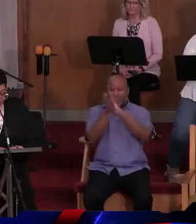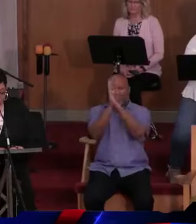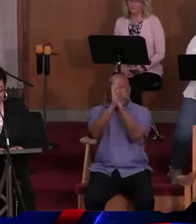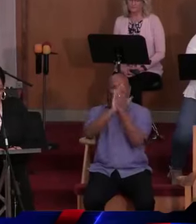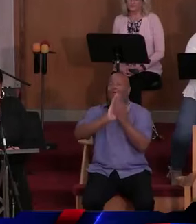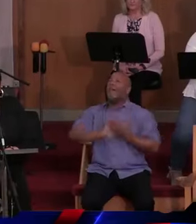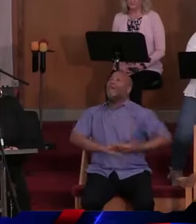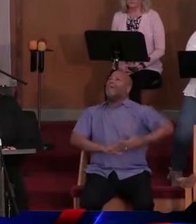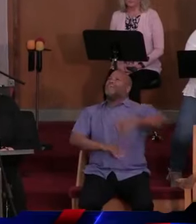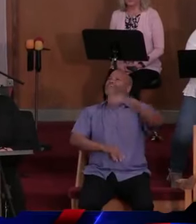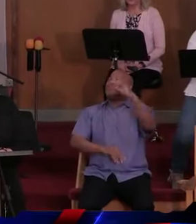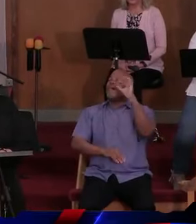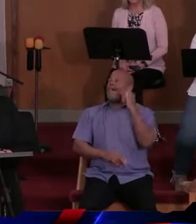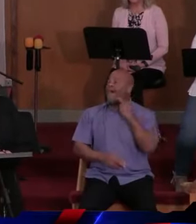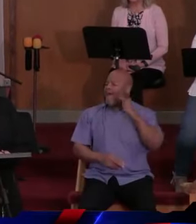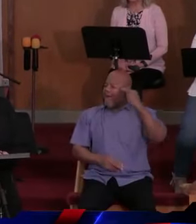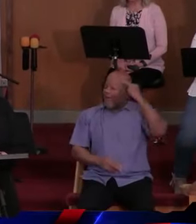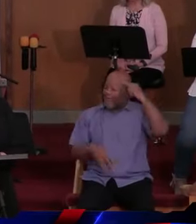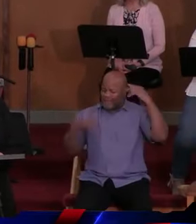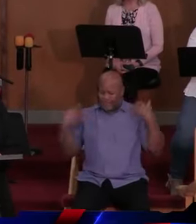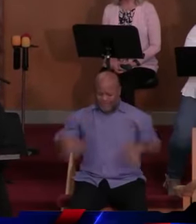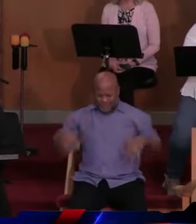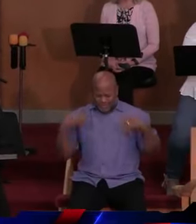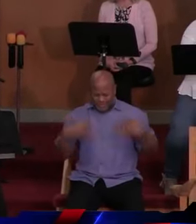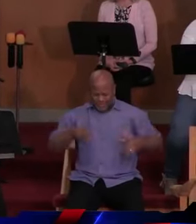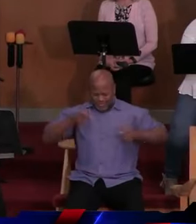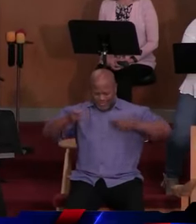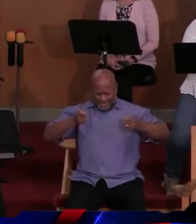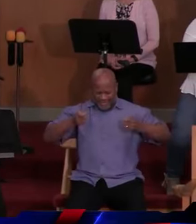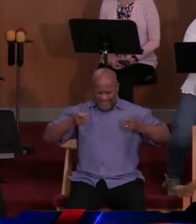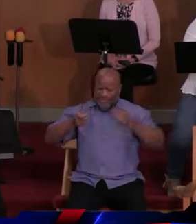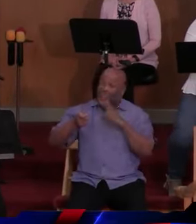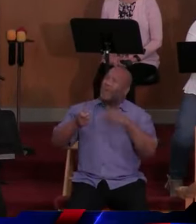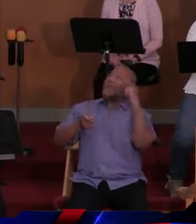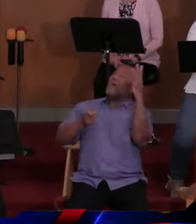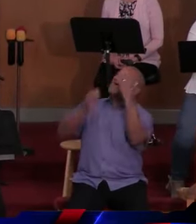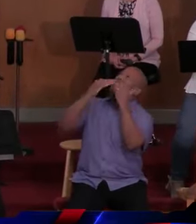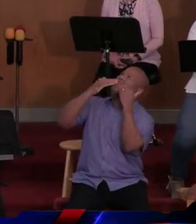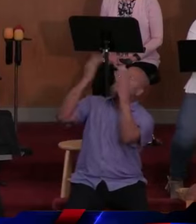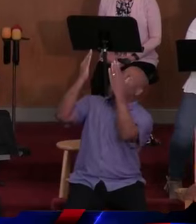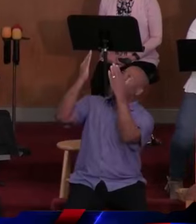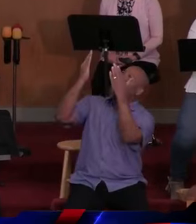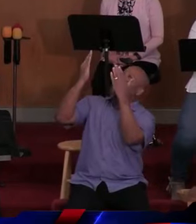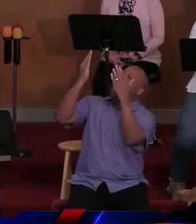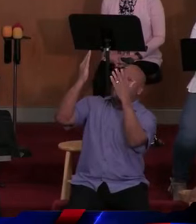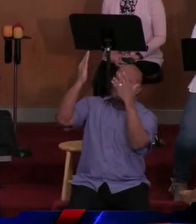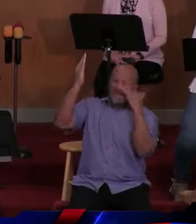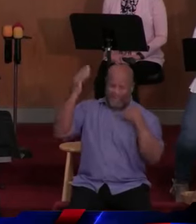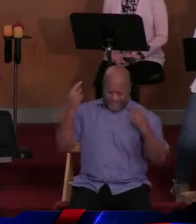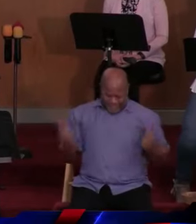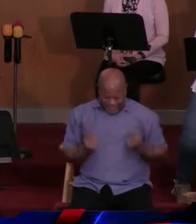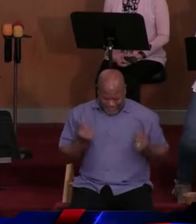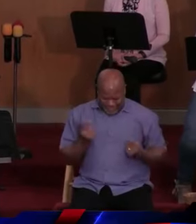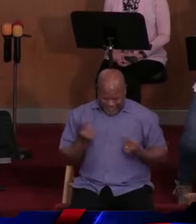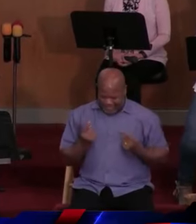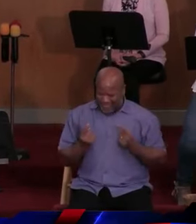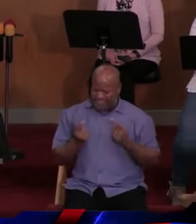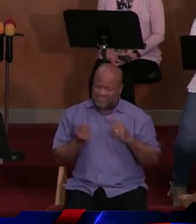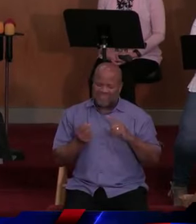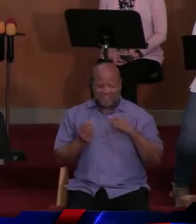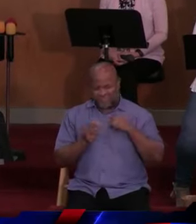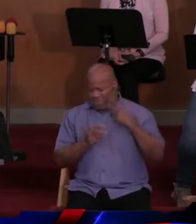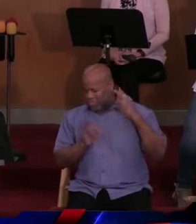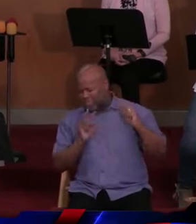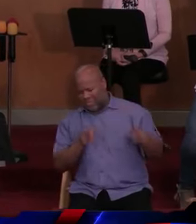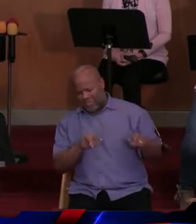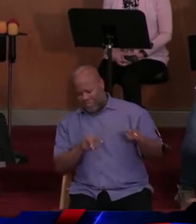that you fill us all with your Holy Spirit, Lord God. And we thank you, Lord God, that we are dead to our trespasses because of your Son,